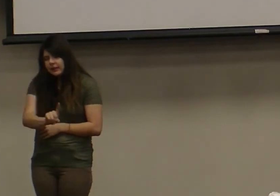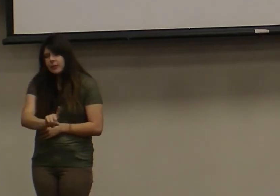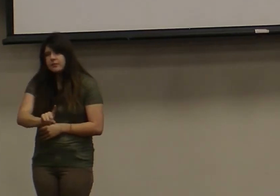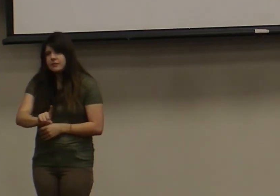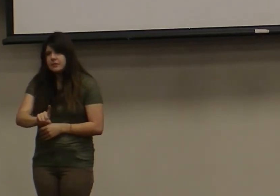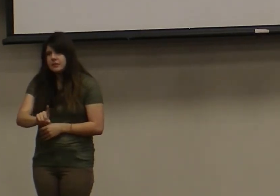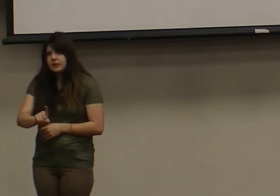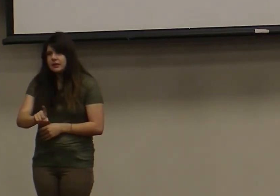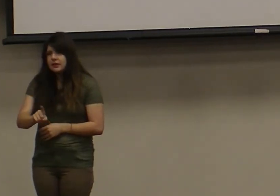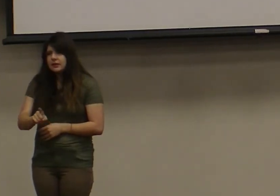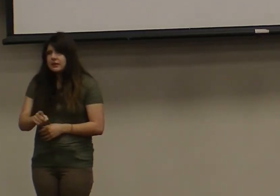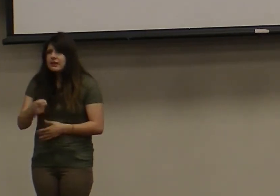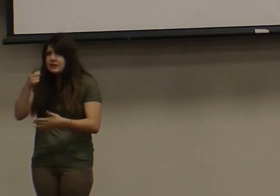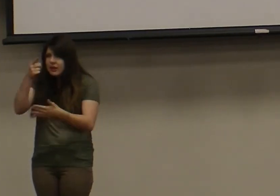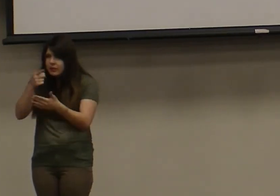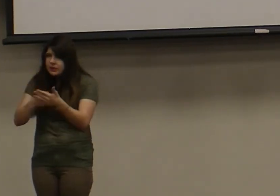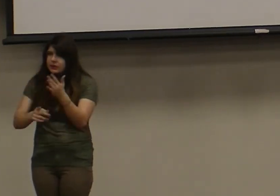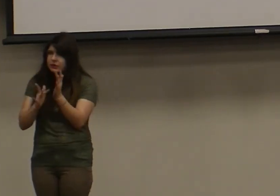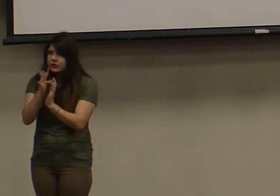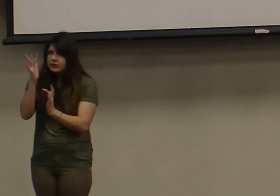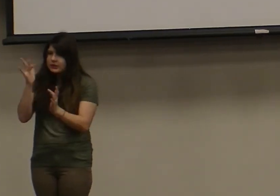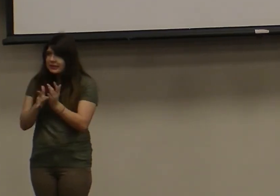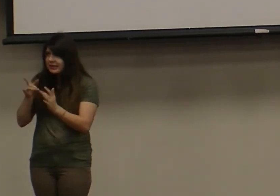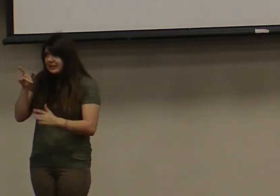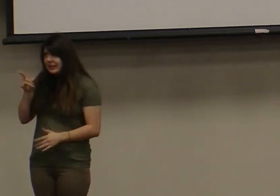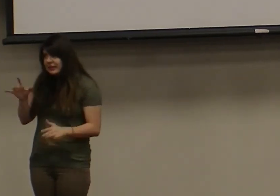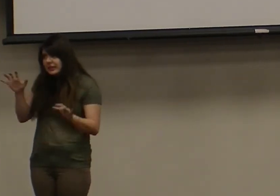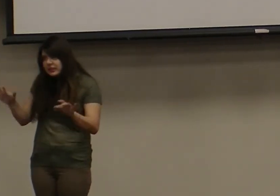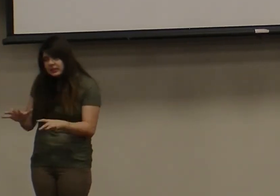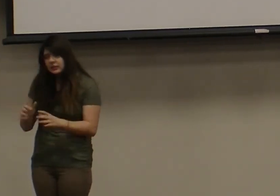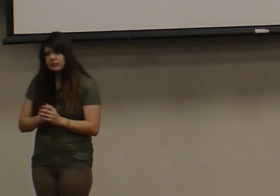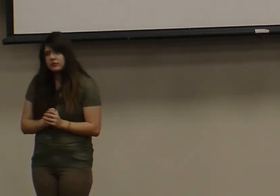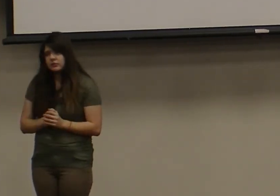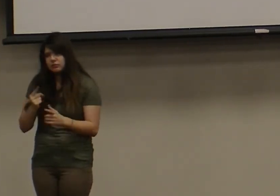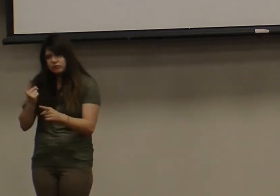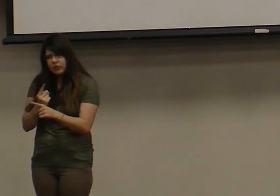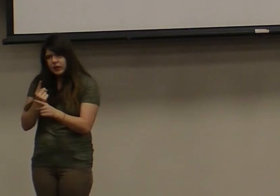Isn't that what Jesus did?